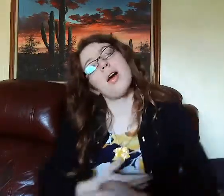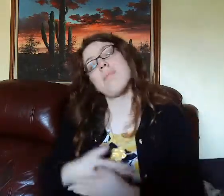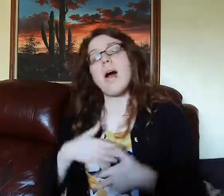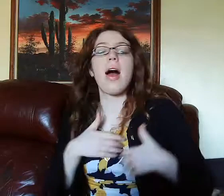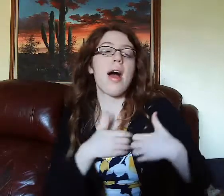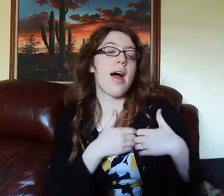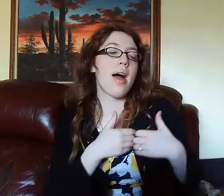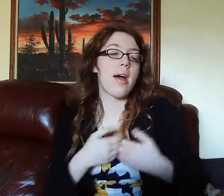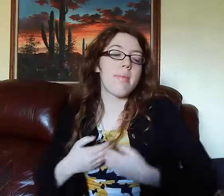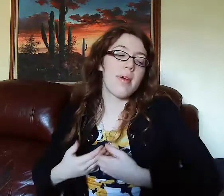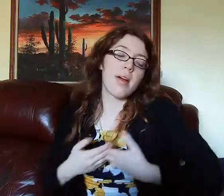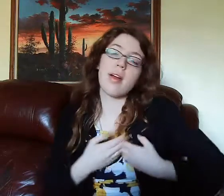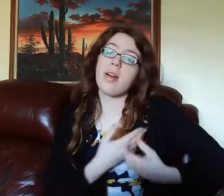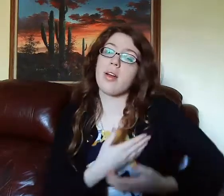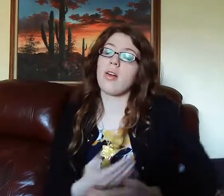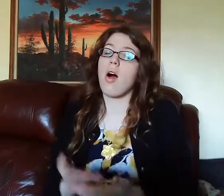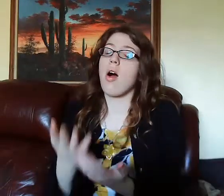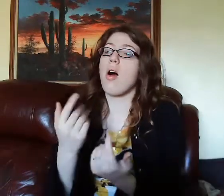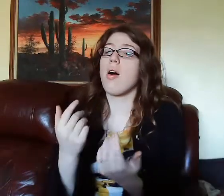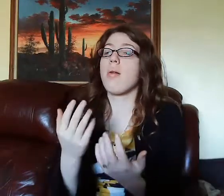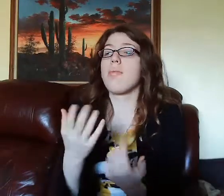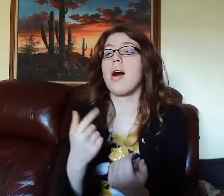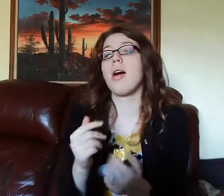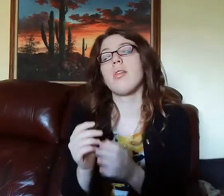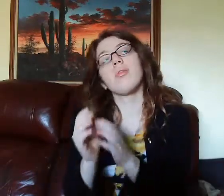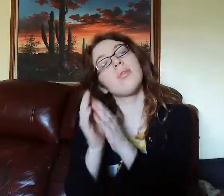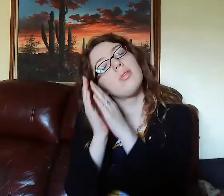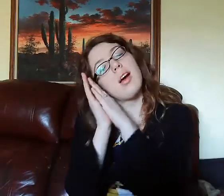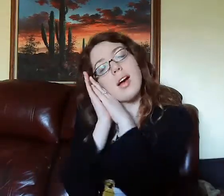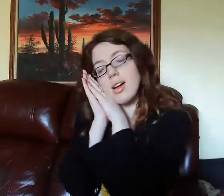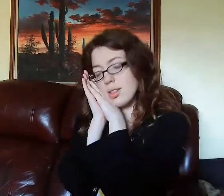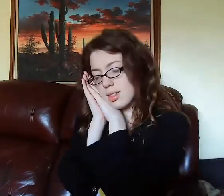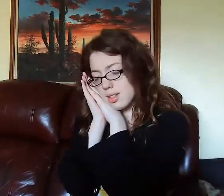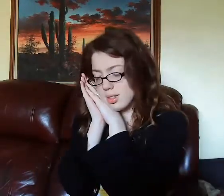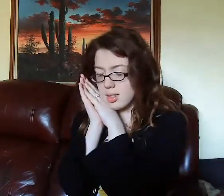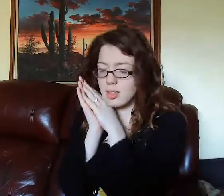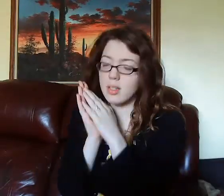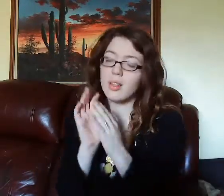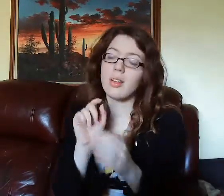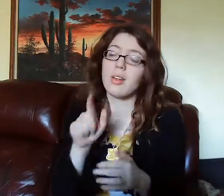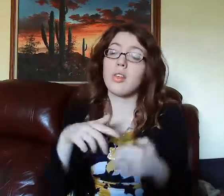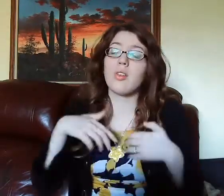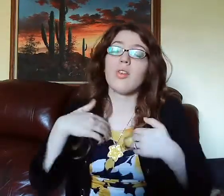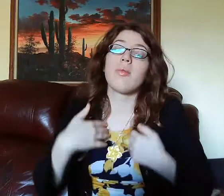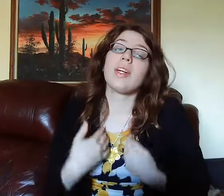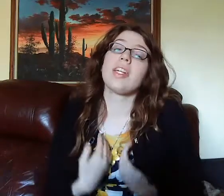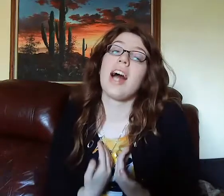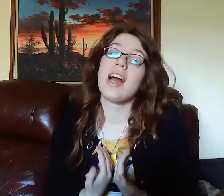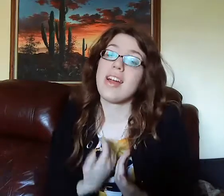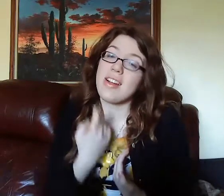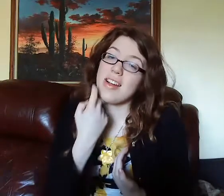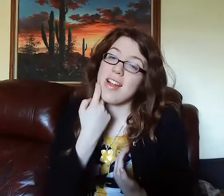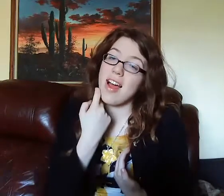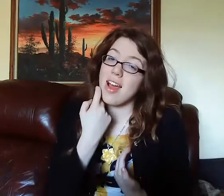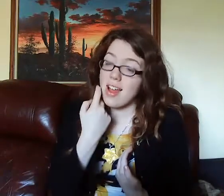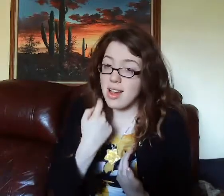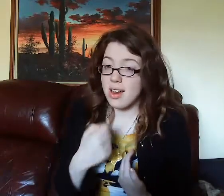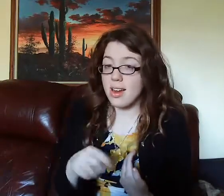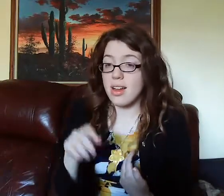baby, come and rest You've been tired lately,